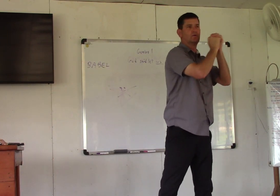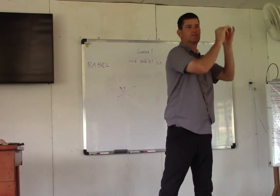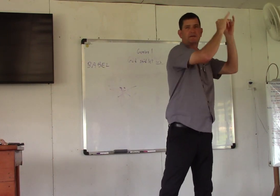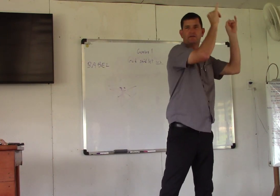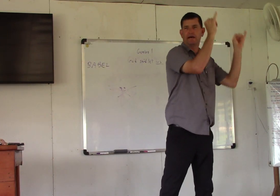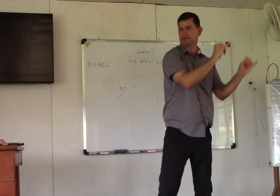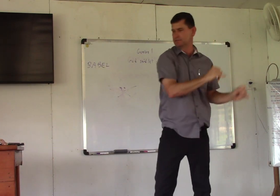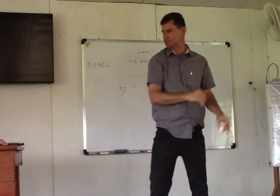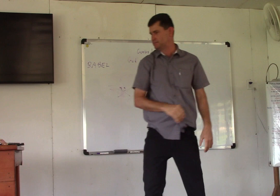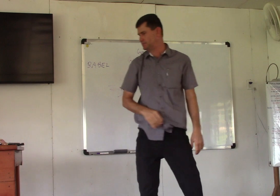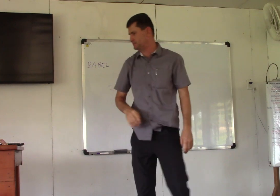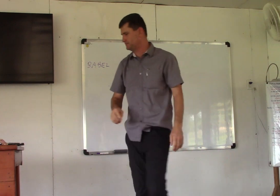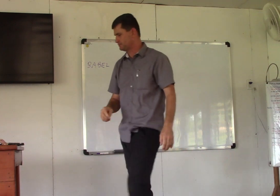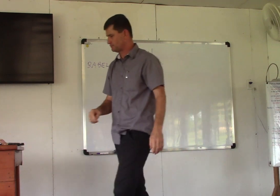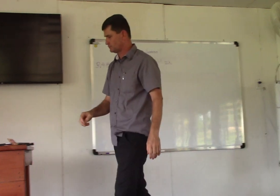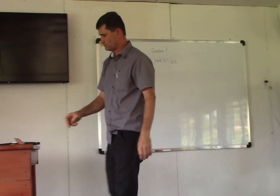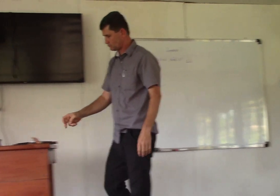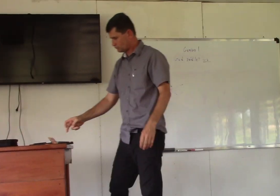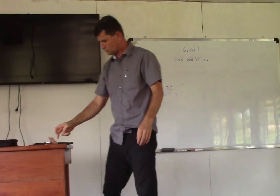worshiping of idols.